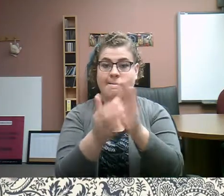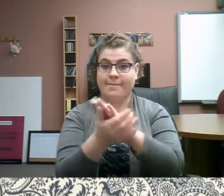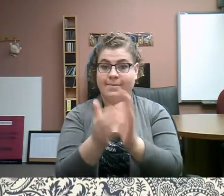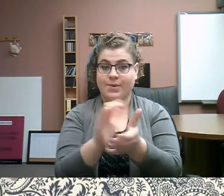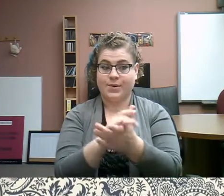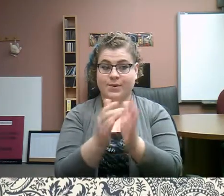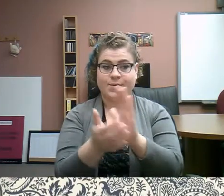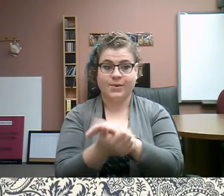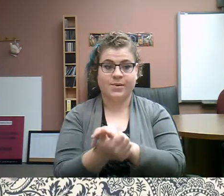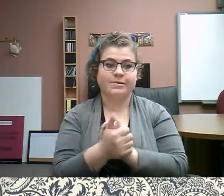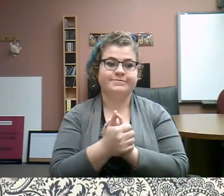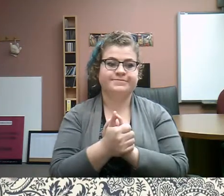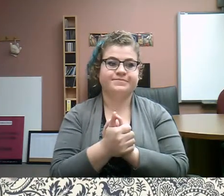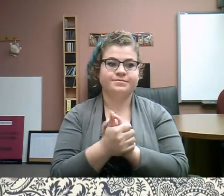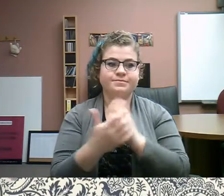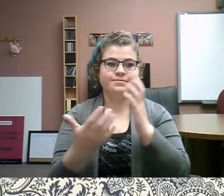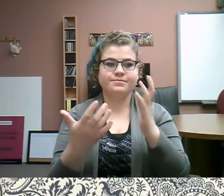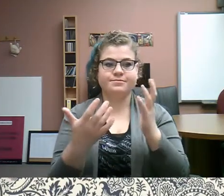Hamburger.